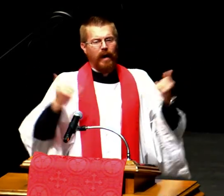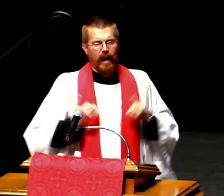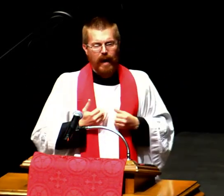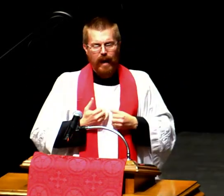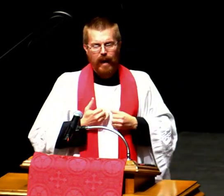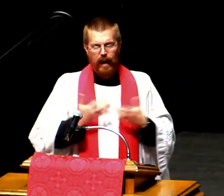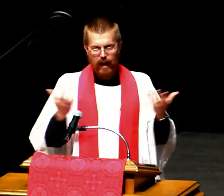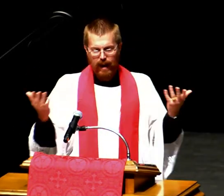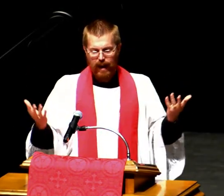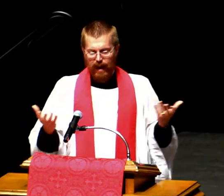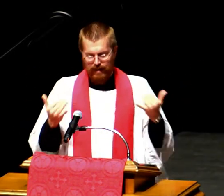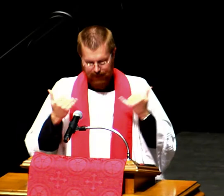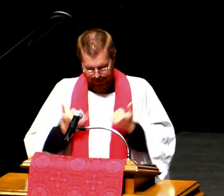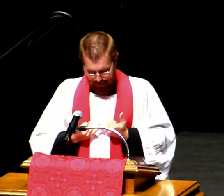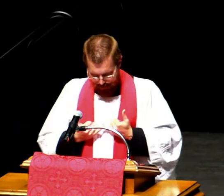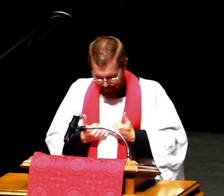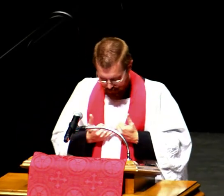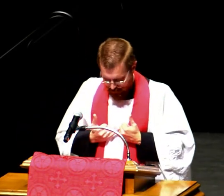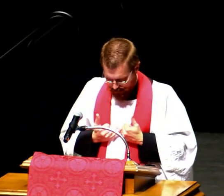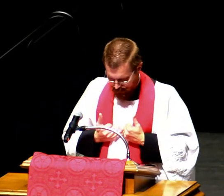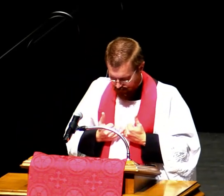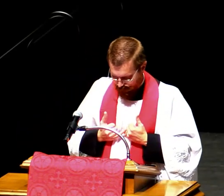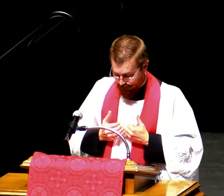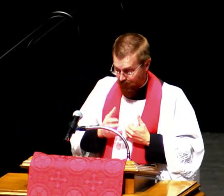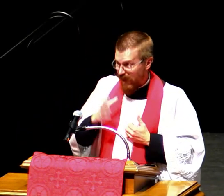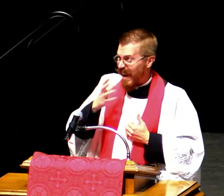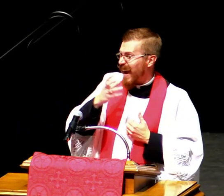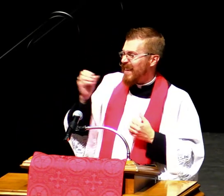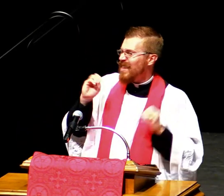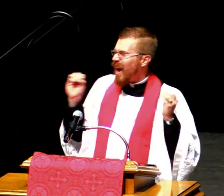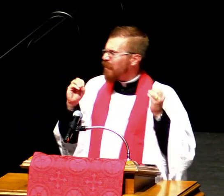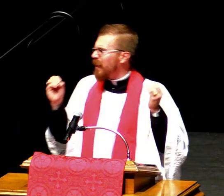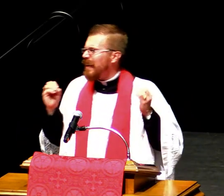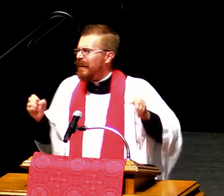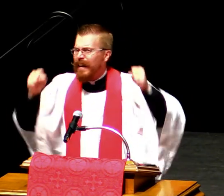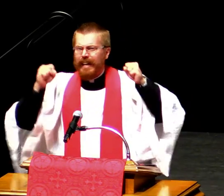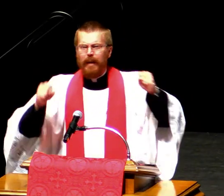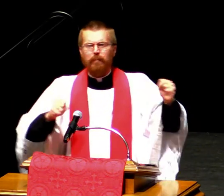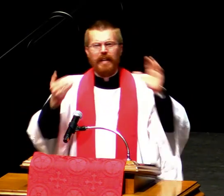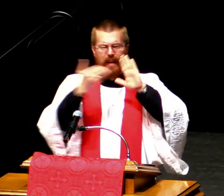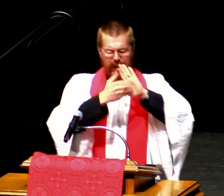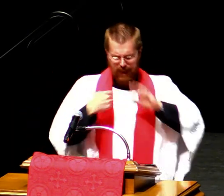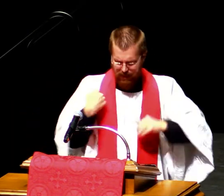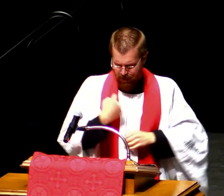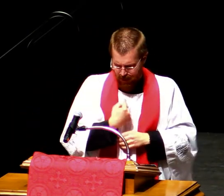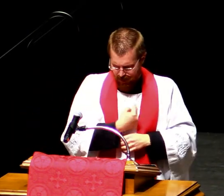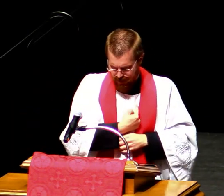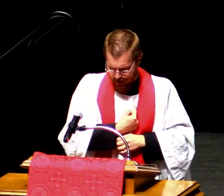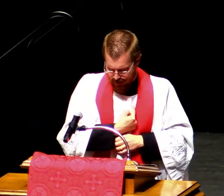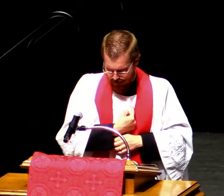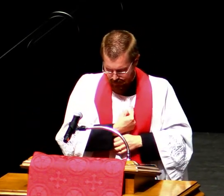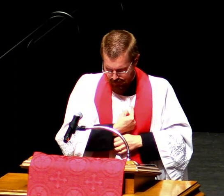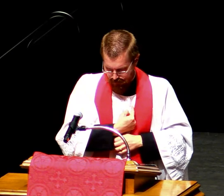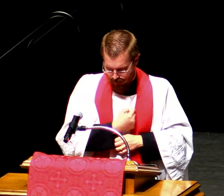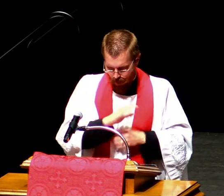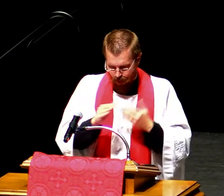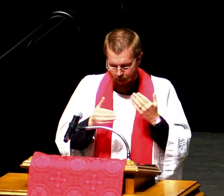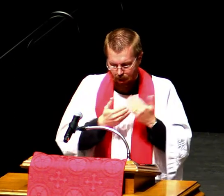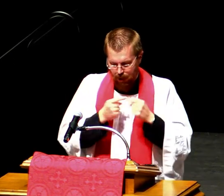and today. And nothing can be against us. All